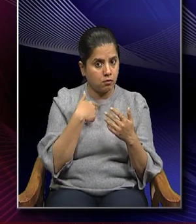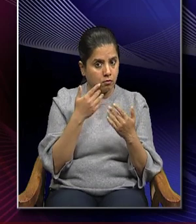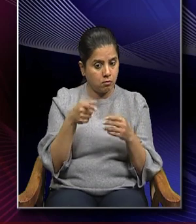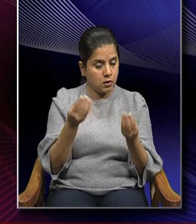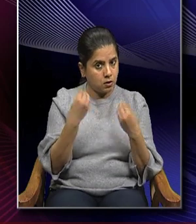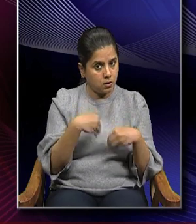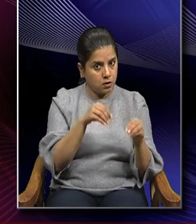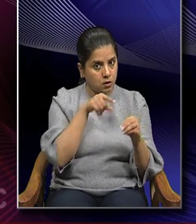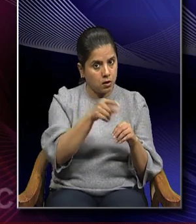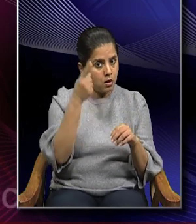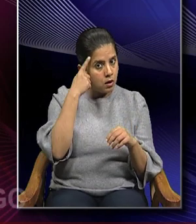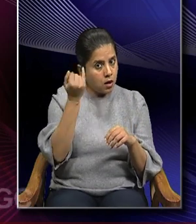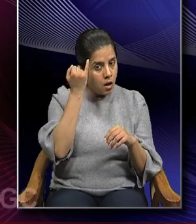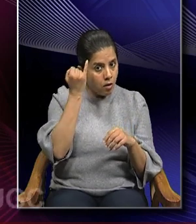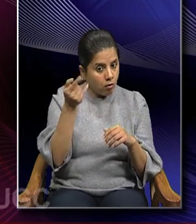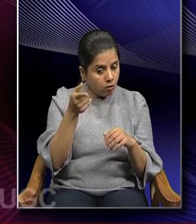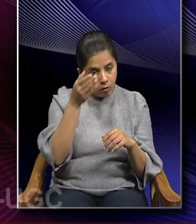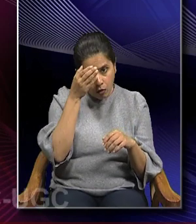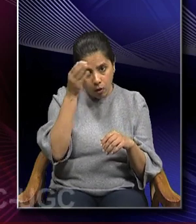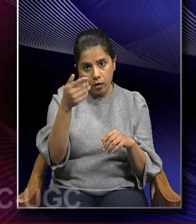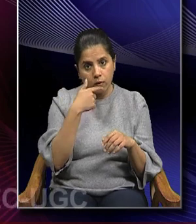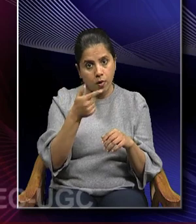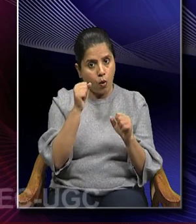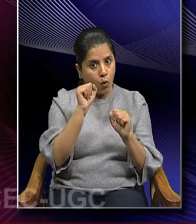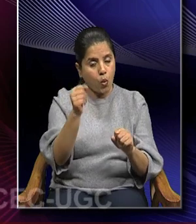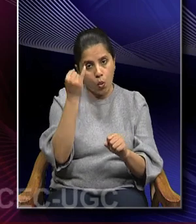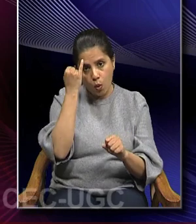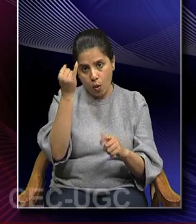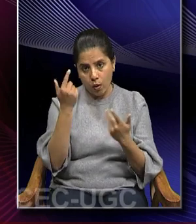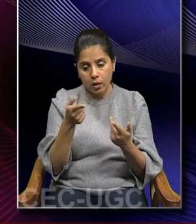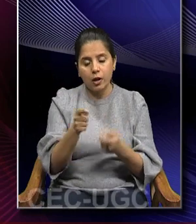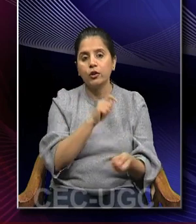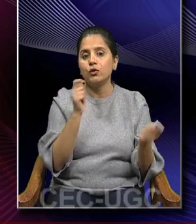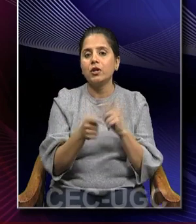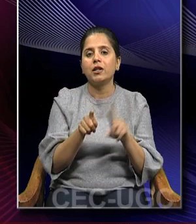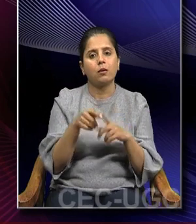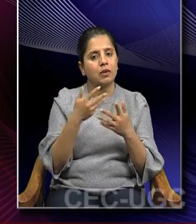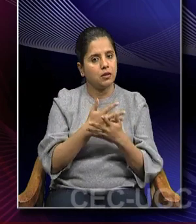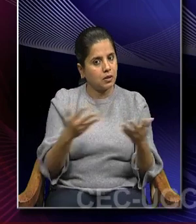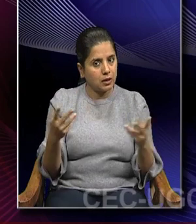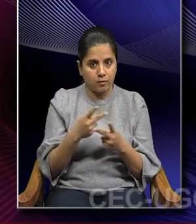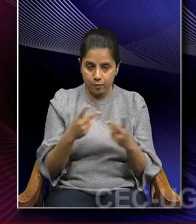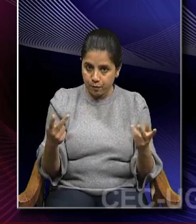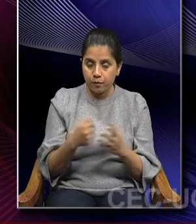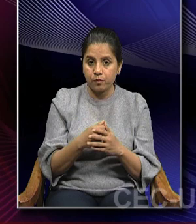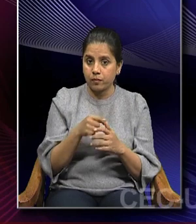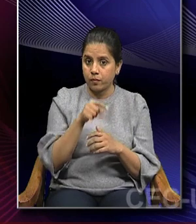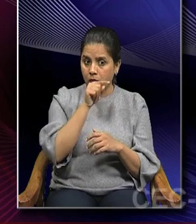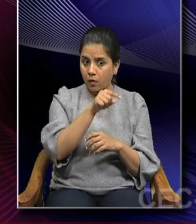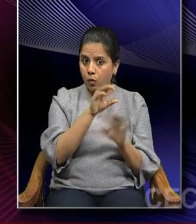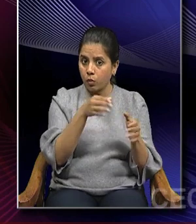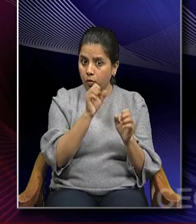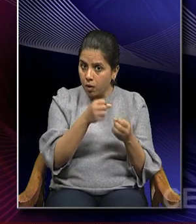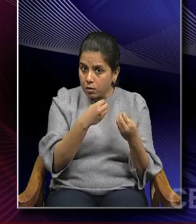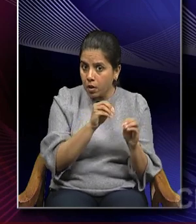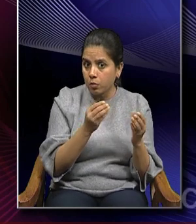market this idea, this concept of your idea which is converted into a product to that segment.